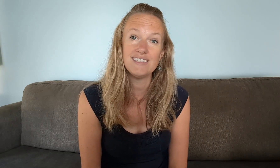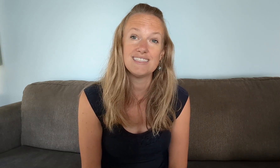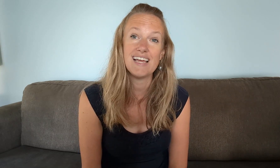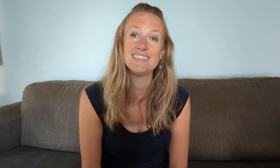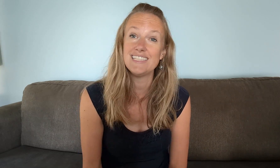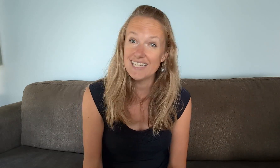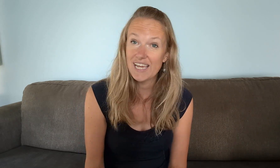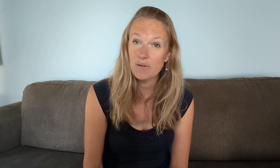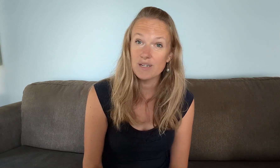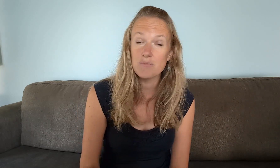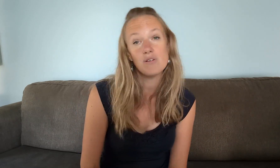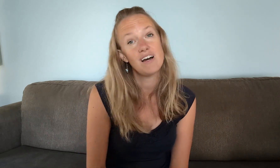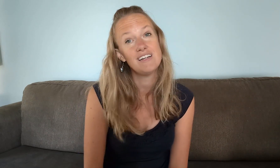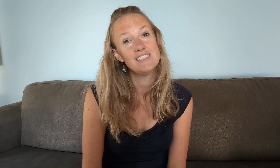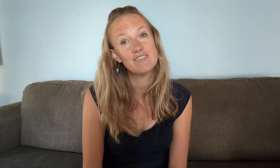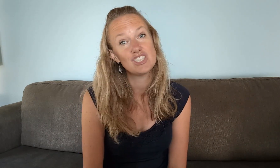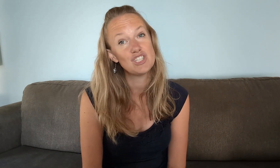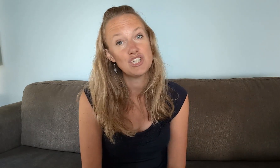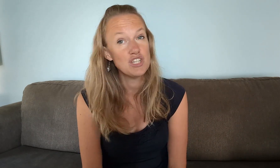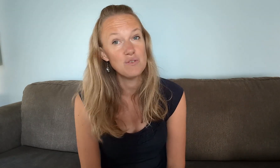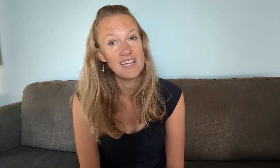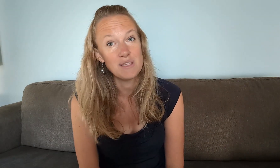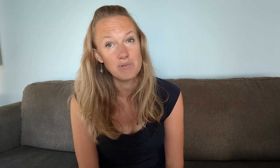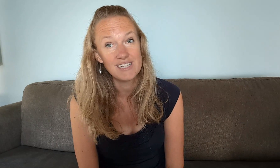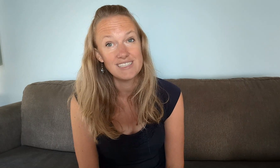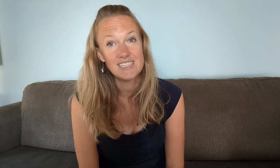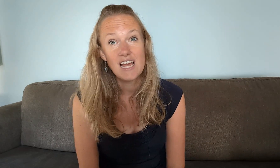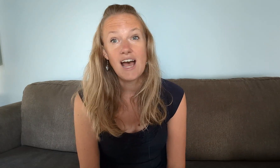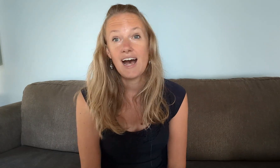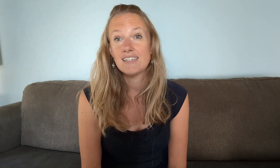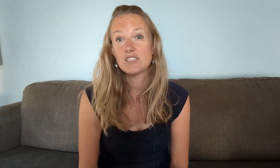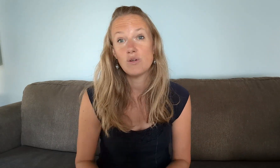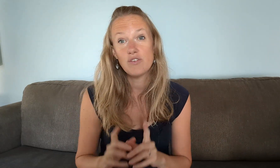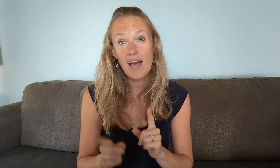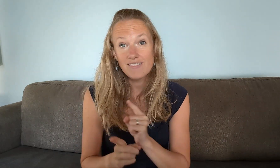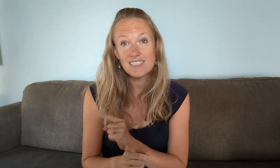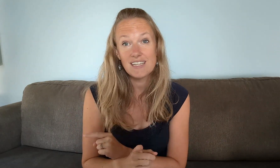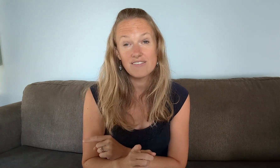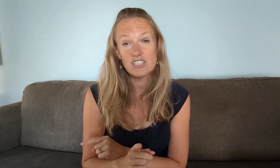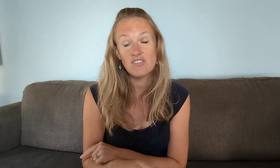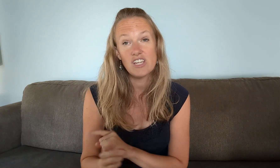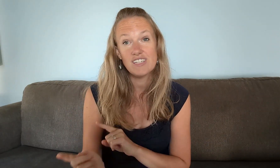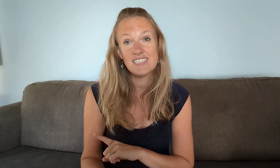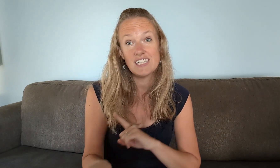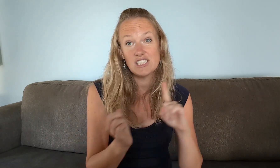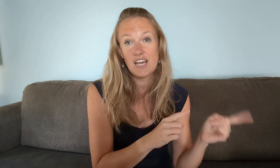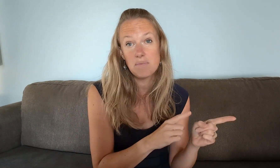chorus, and today we're going to move on to verse 2 in the bridge. So if you haven't done that first video, I suggest you head